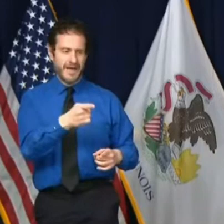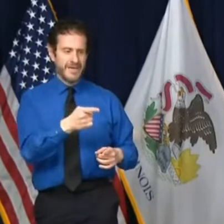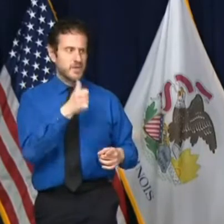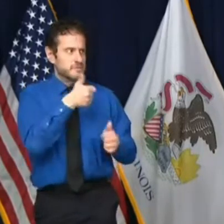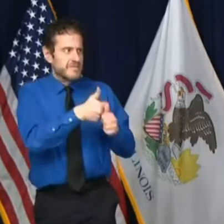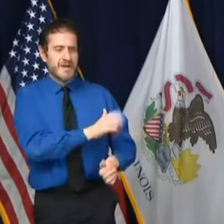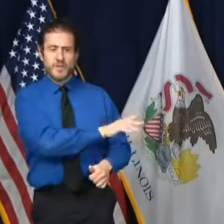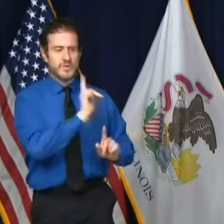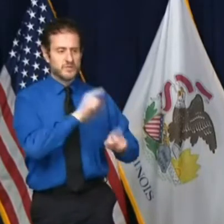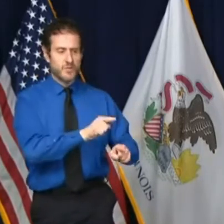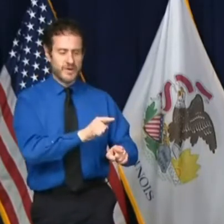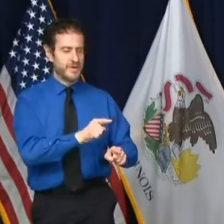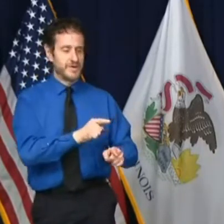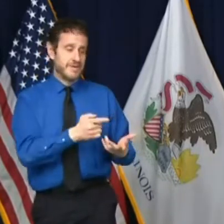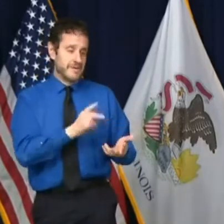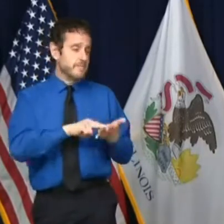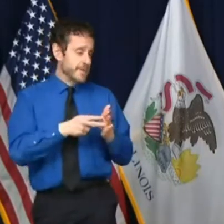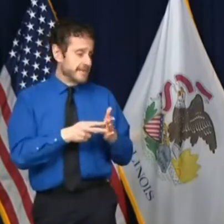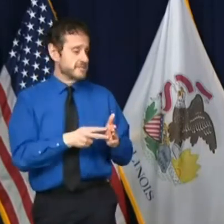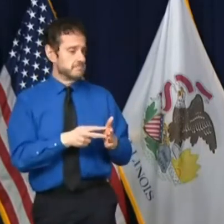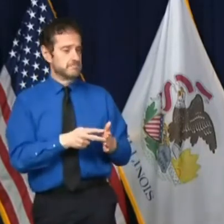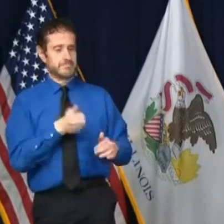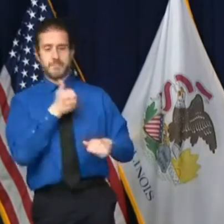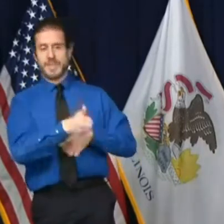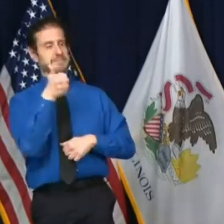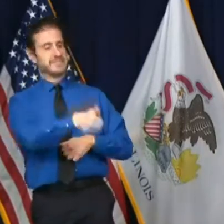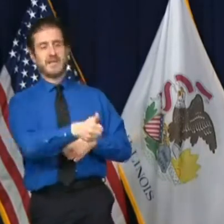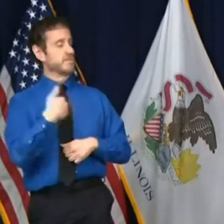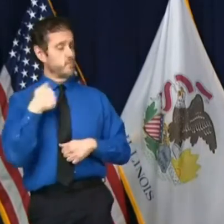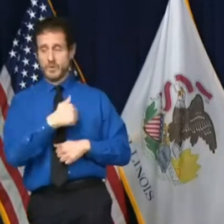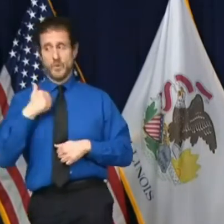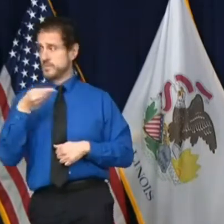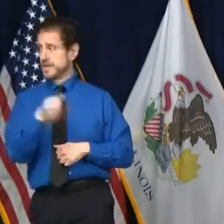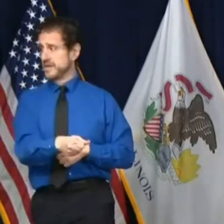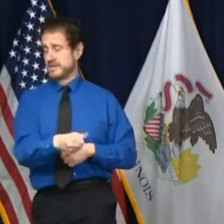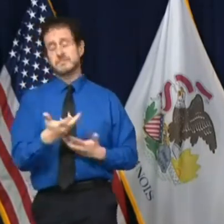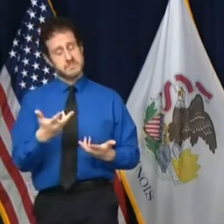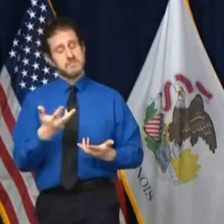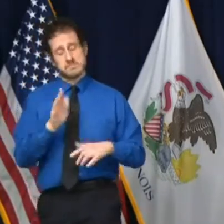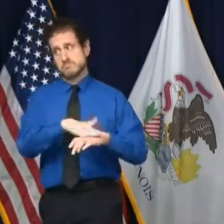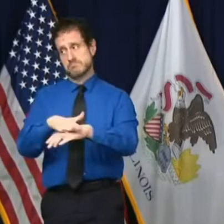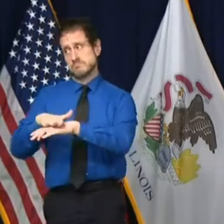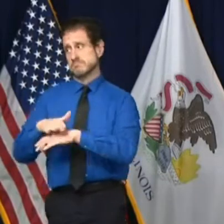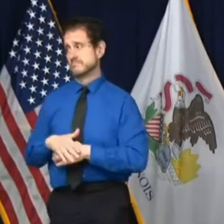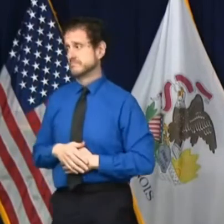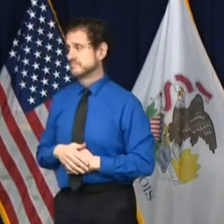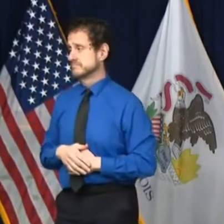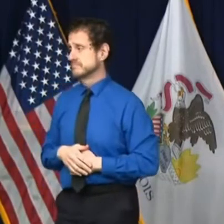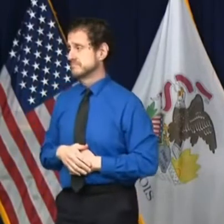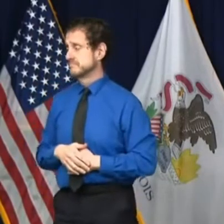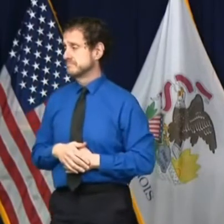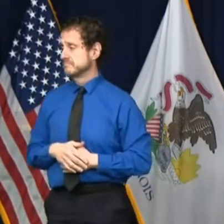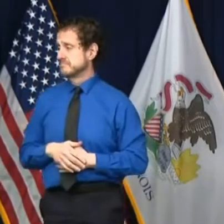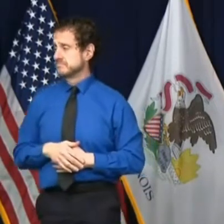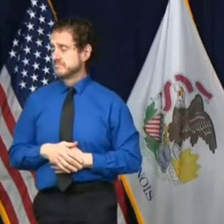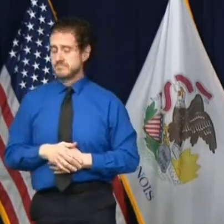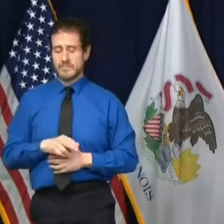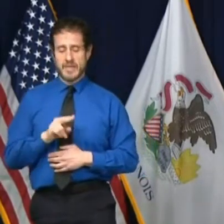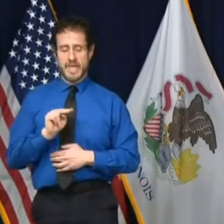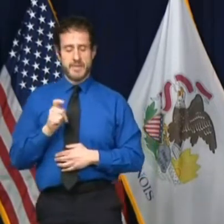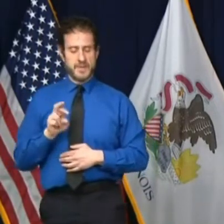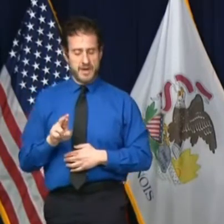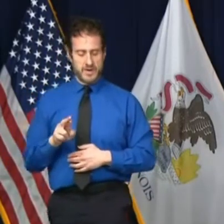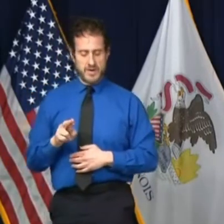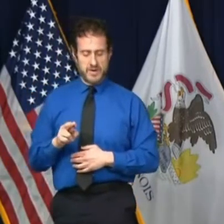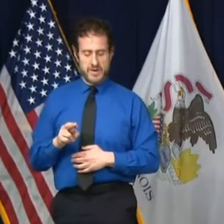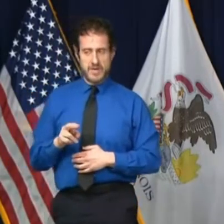cover you when you are defying essentially state law or a state executive order. Sam at NPR Illinois, companies like Apple